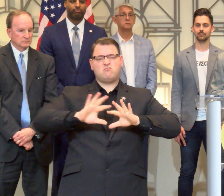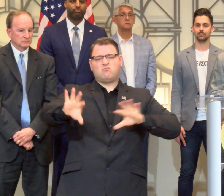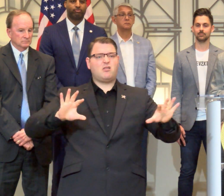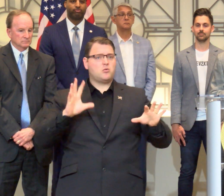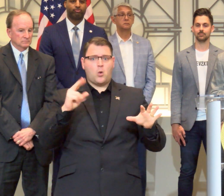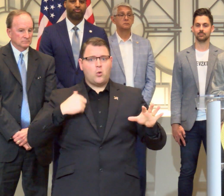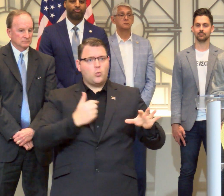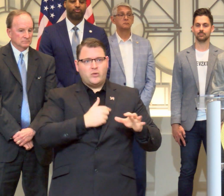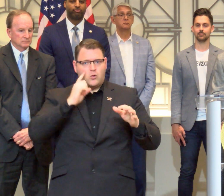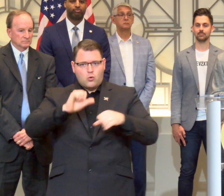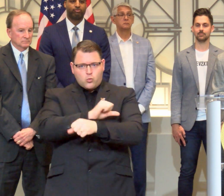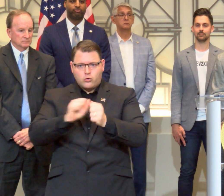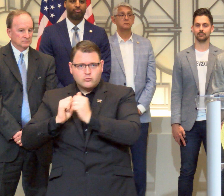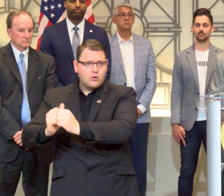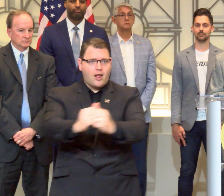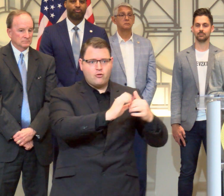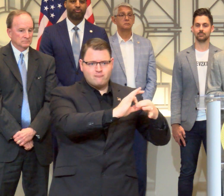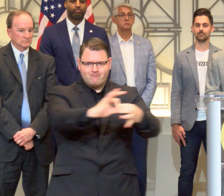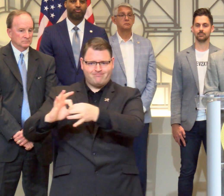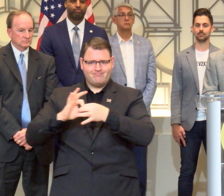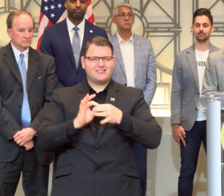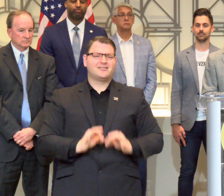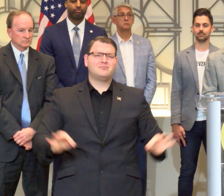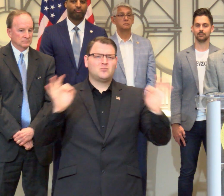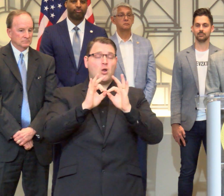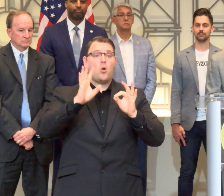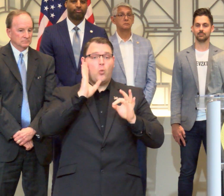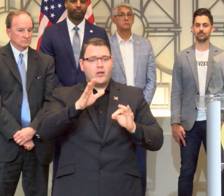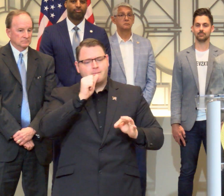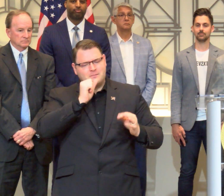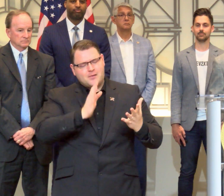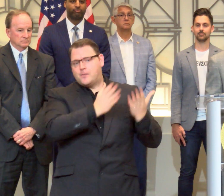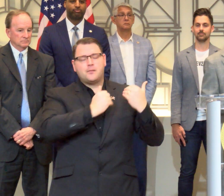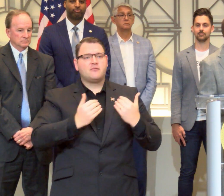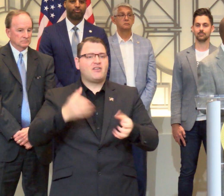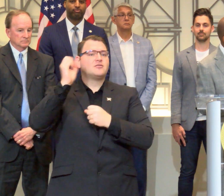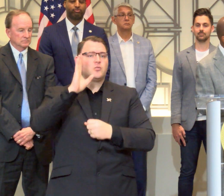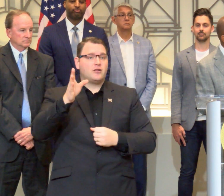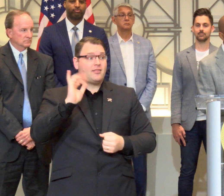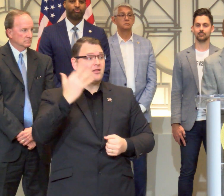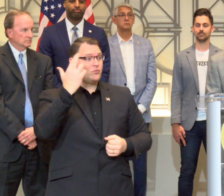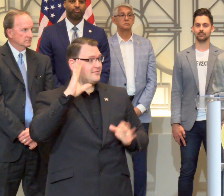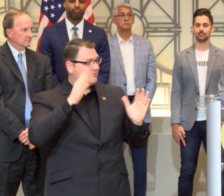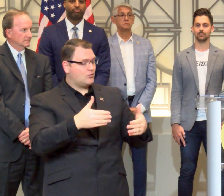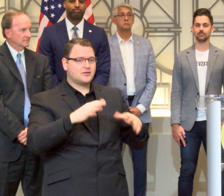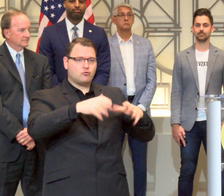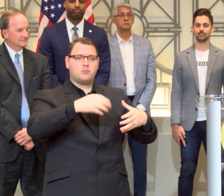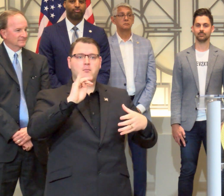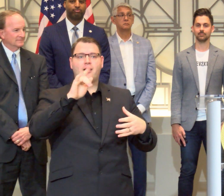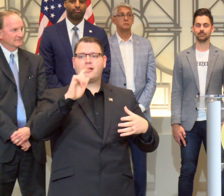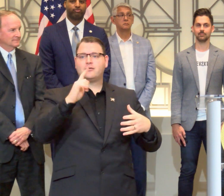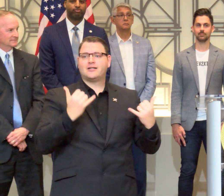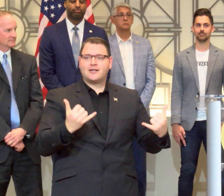much quicker if we work with one another together. So that's why the focus for today has been on the millennials,